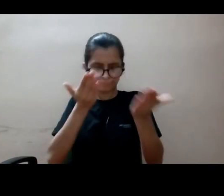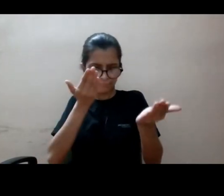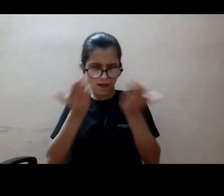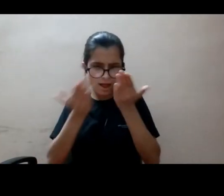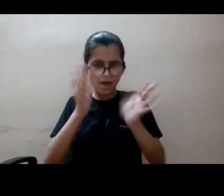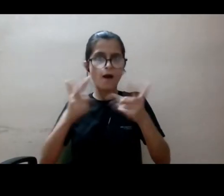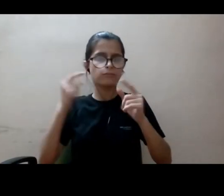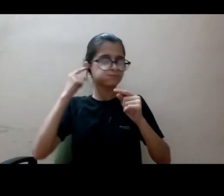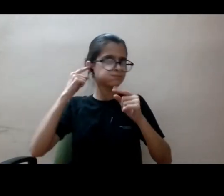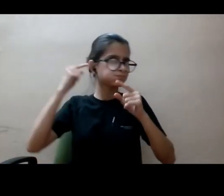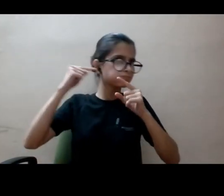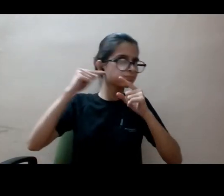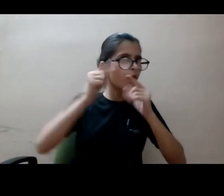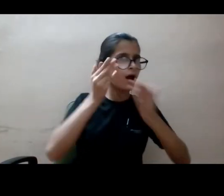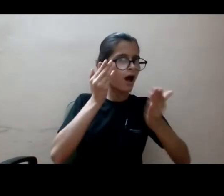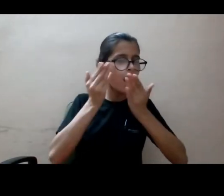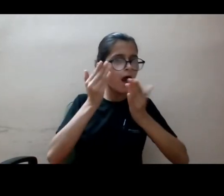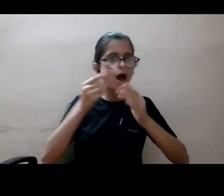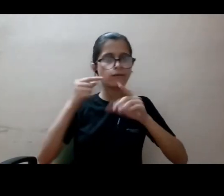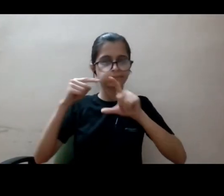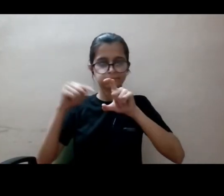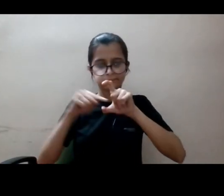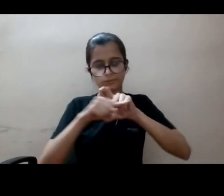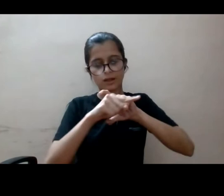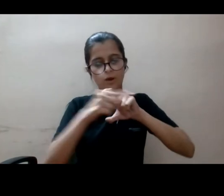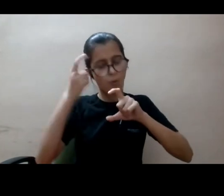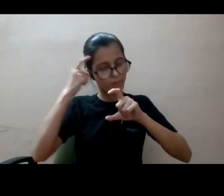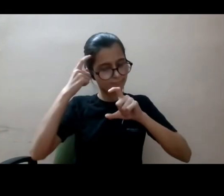ears and in various parts of the brain.